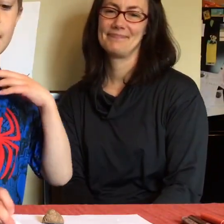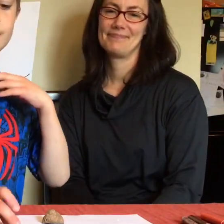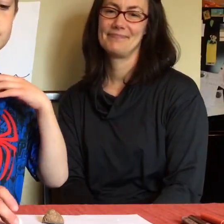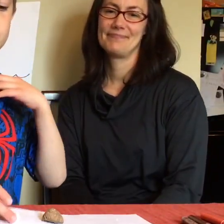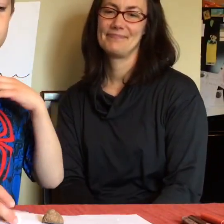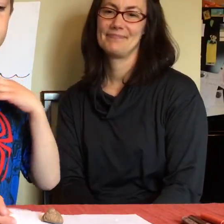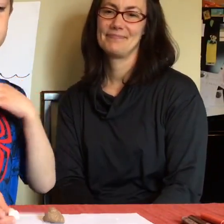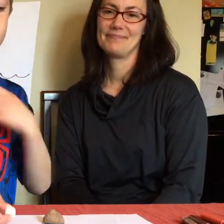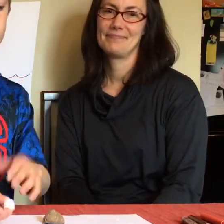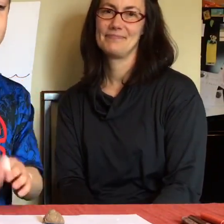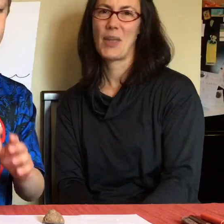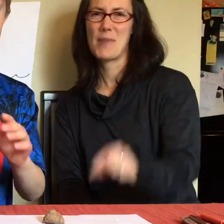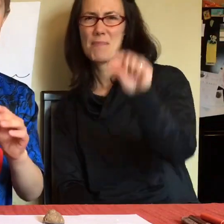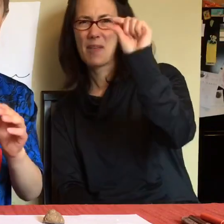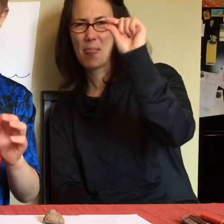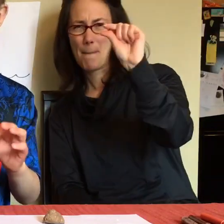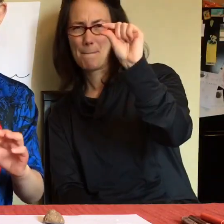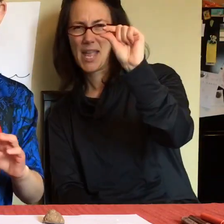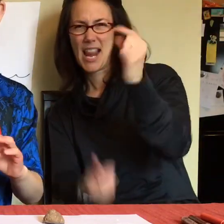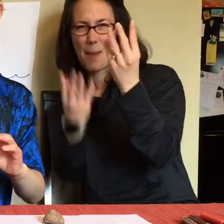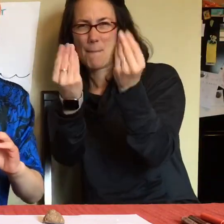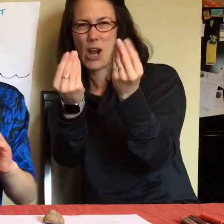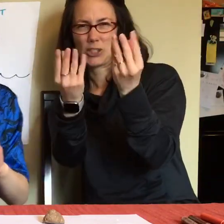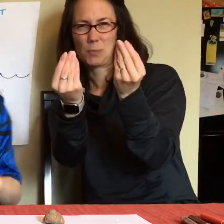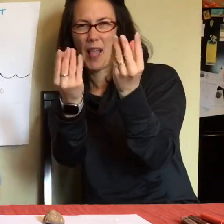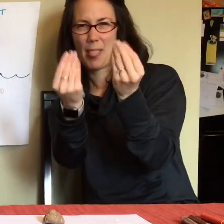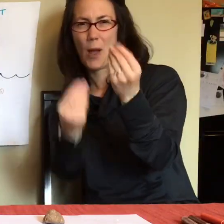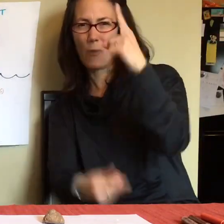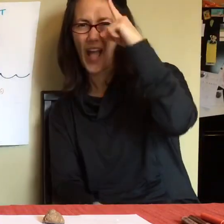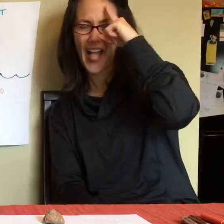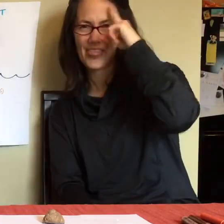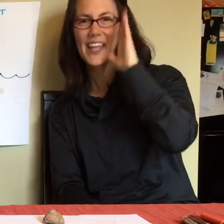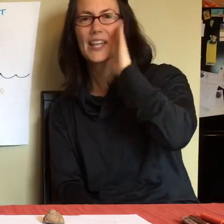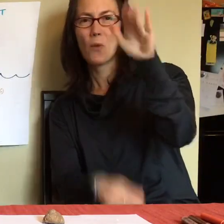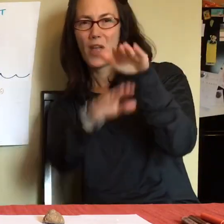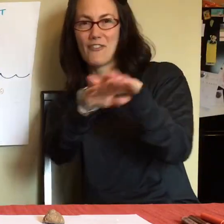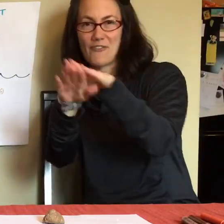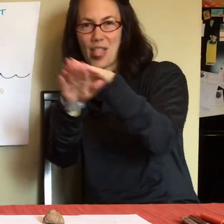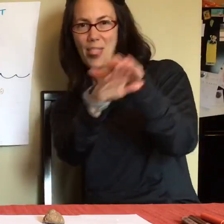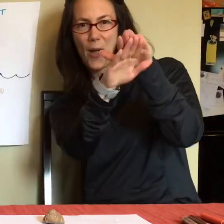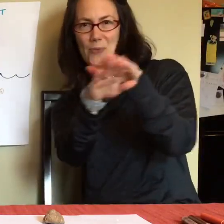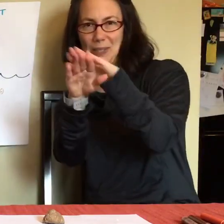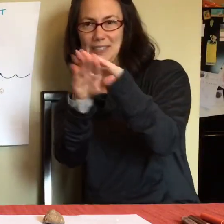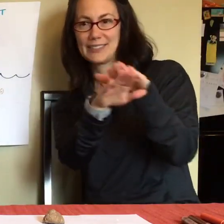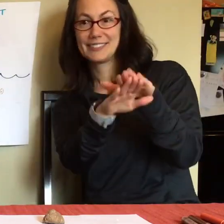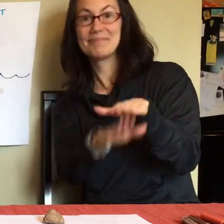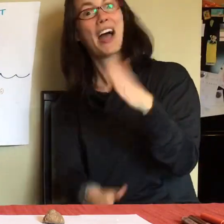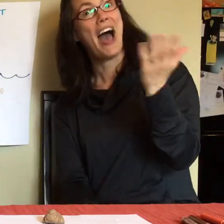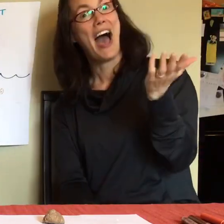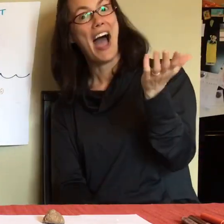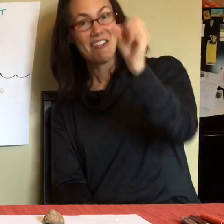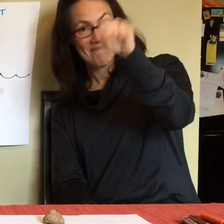I'm gonna pick the mini marshmallow. I think it's gonna float. It